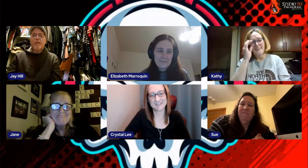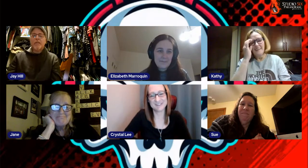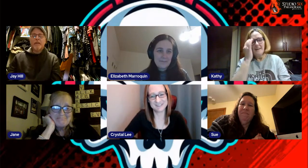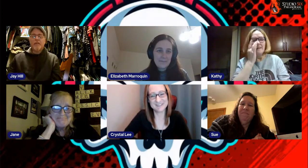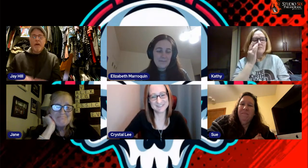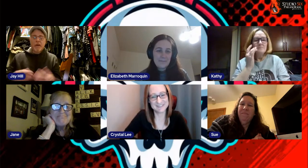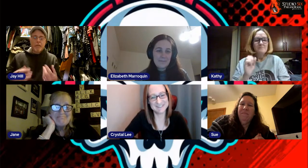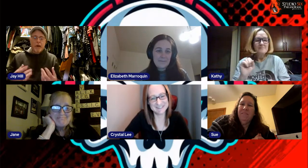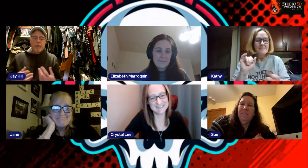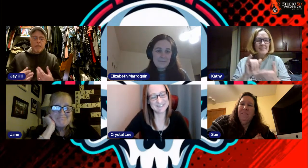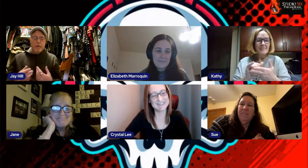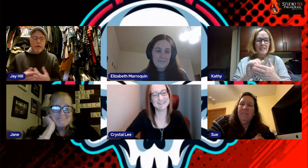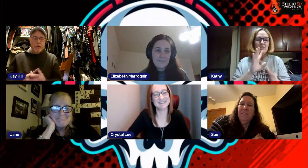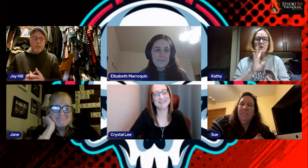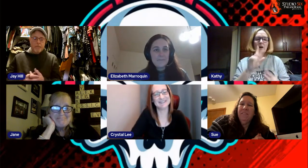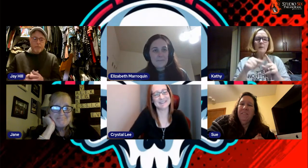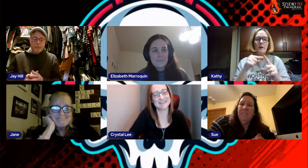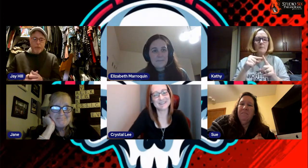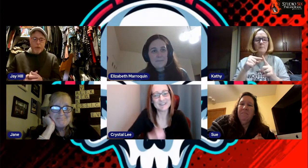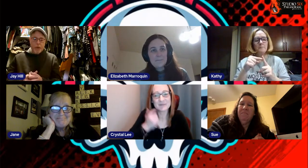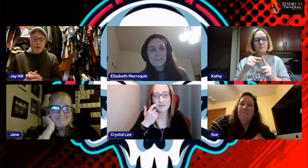Well, let's talk about